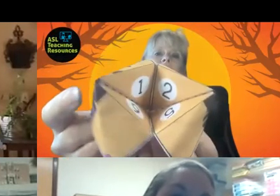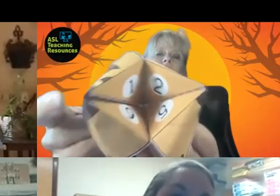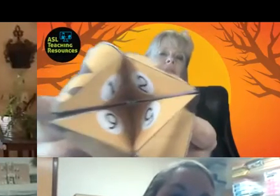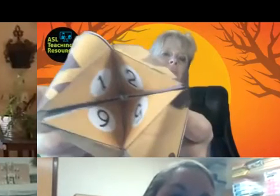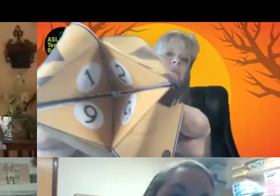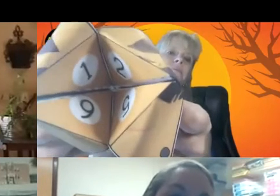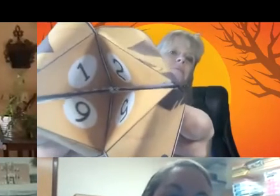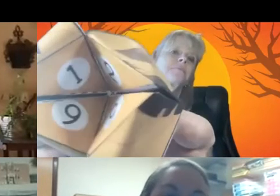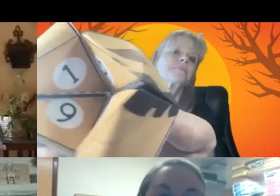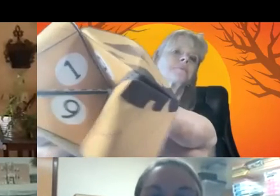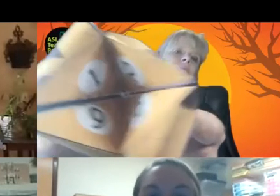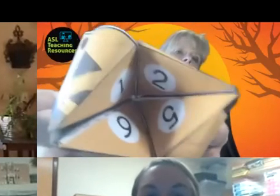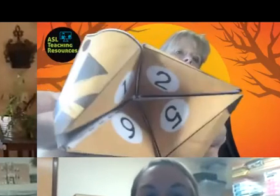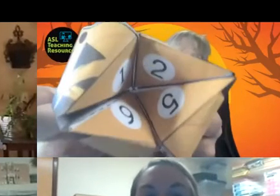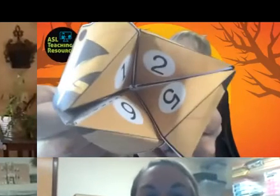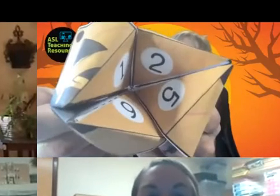6, 7.